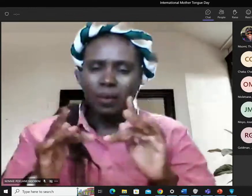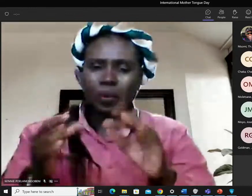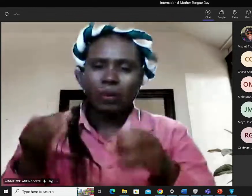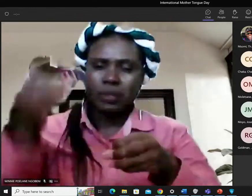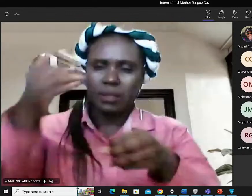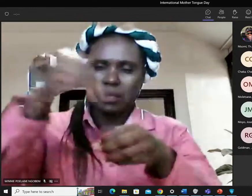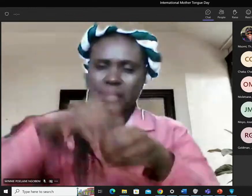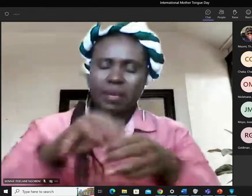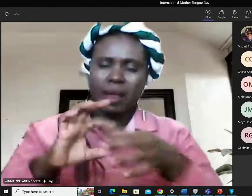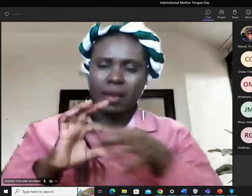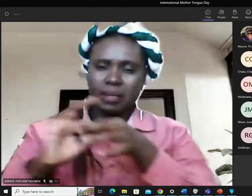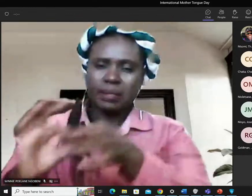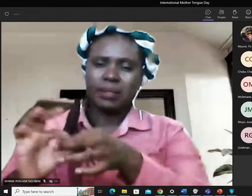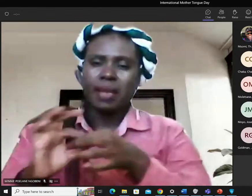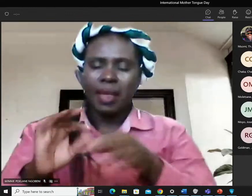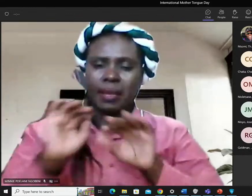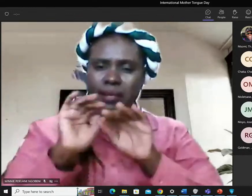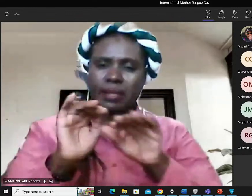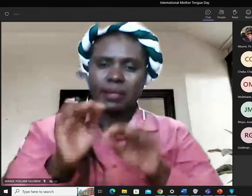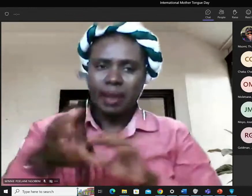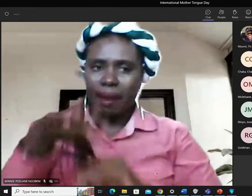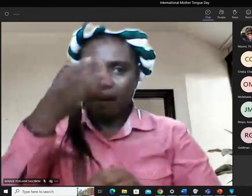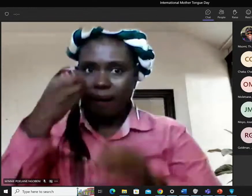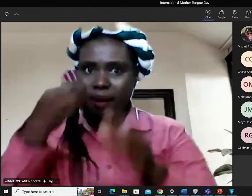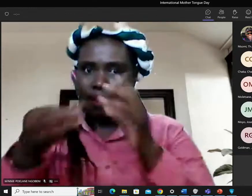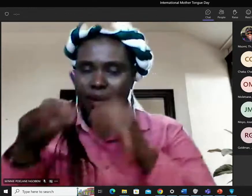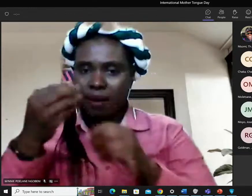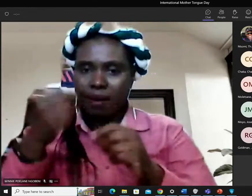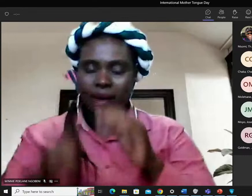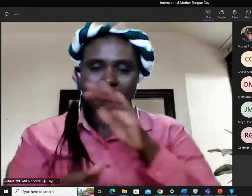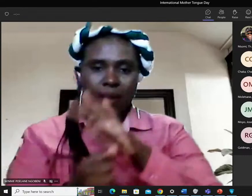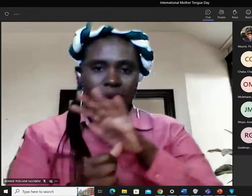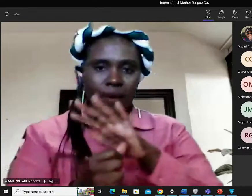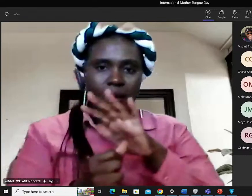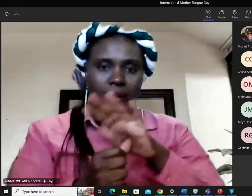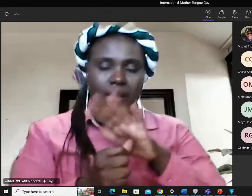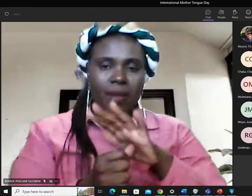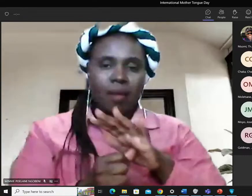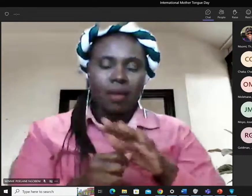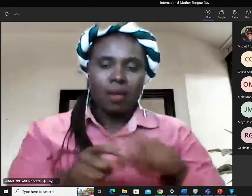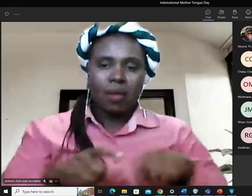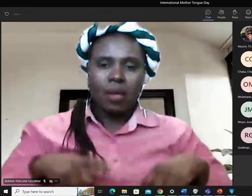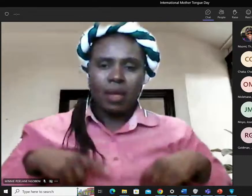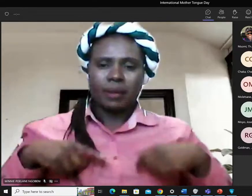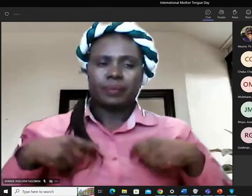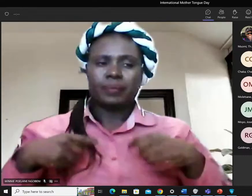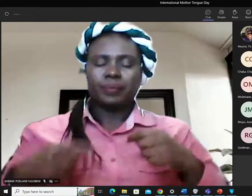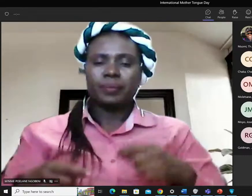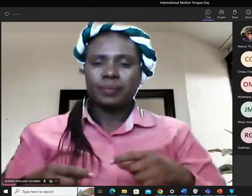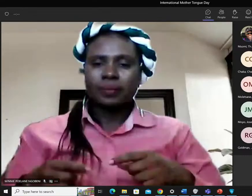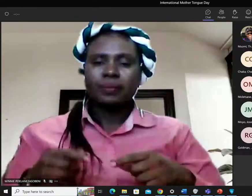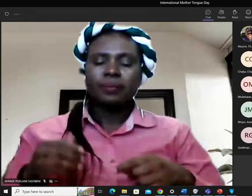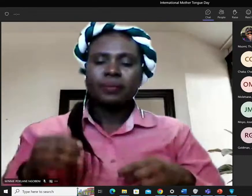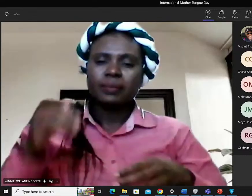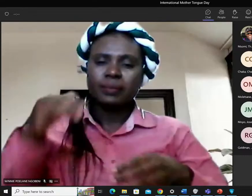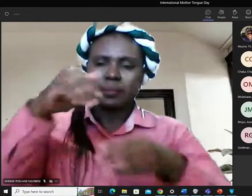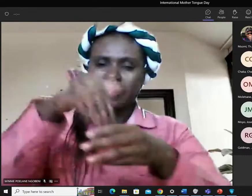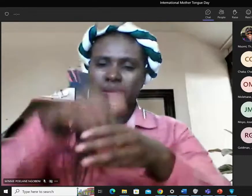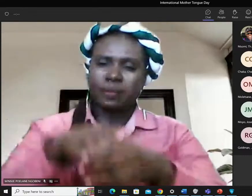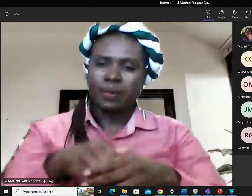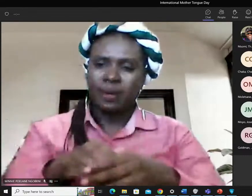and learning. That is very important because we live in a digital age. Our students